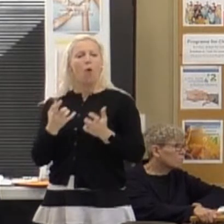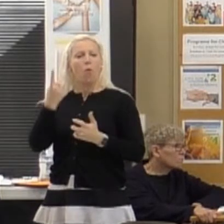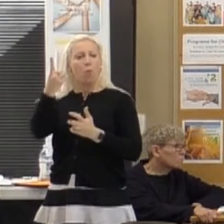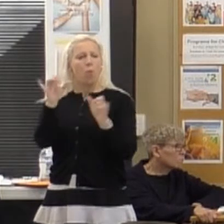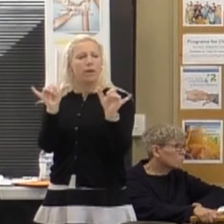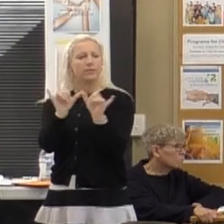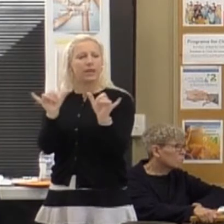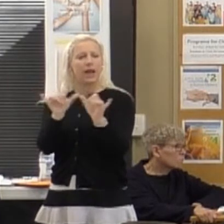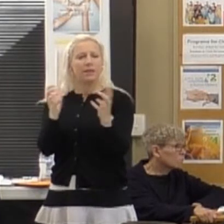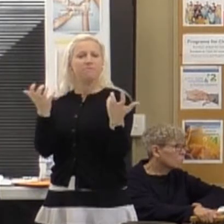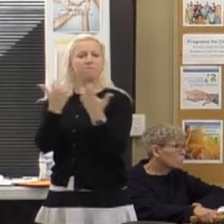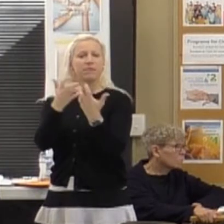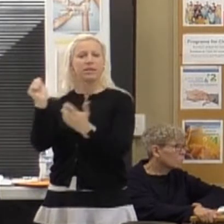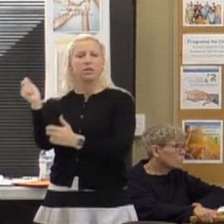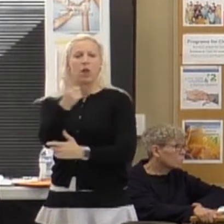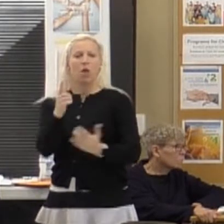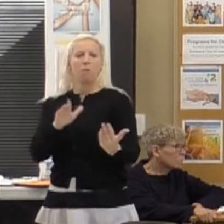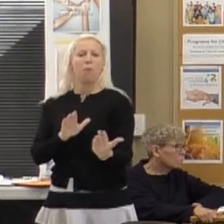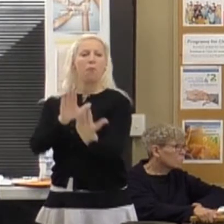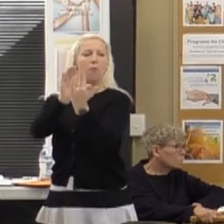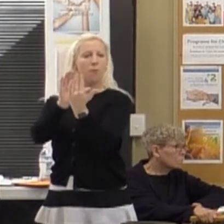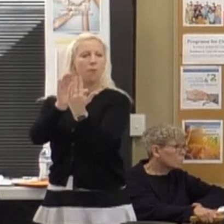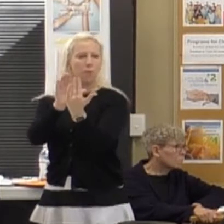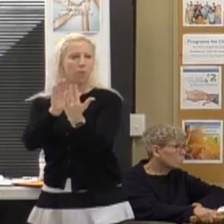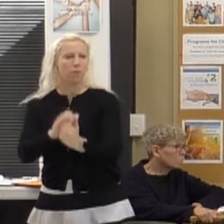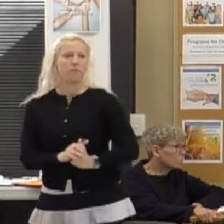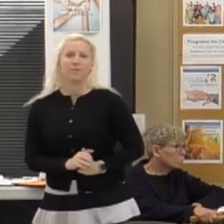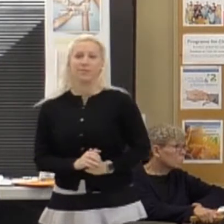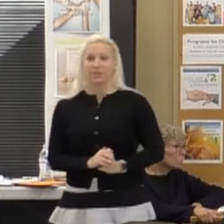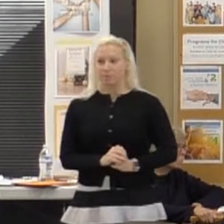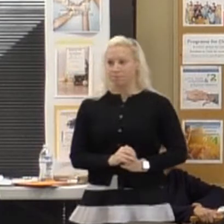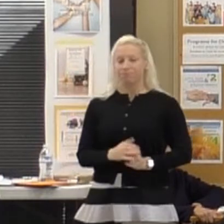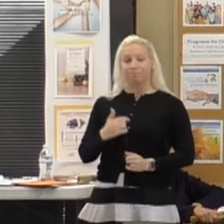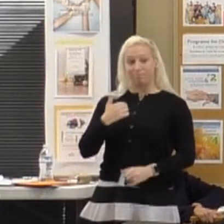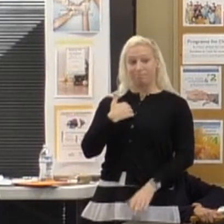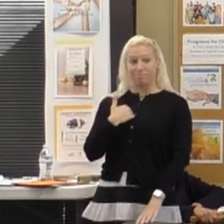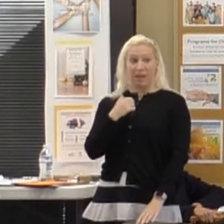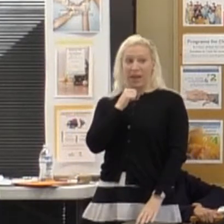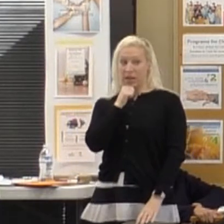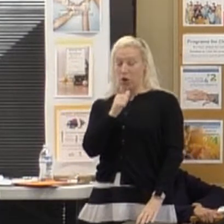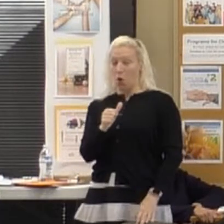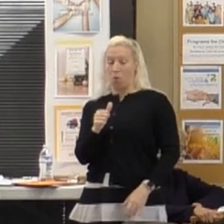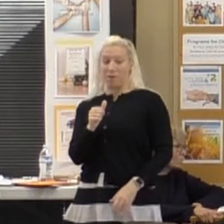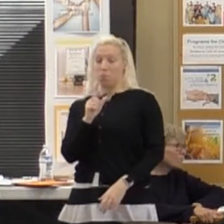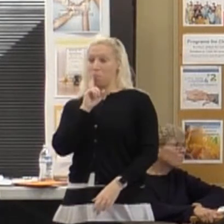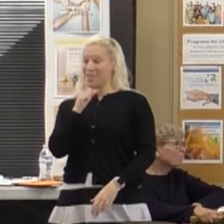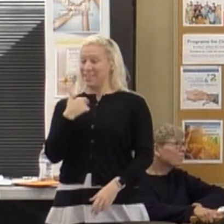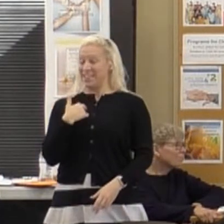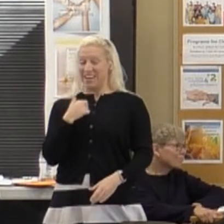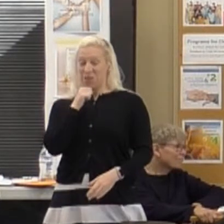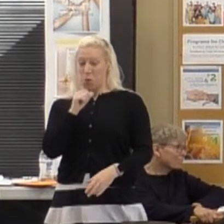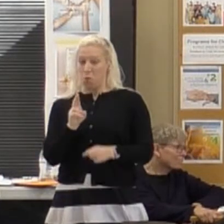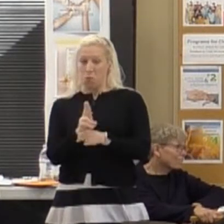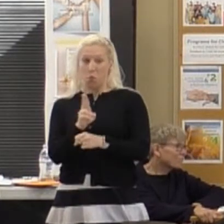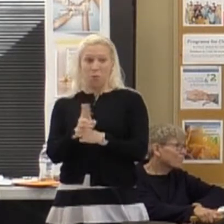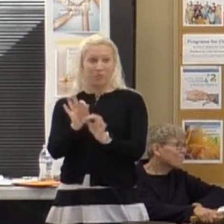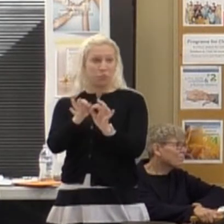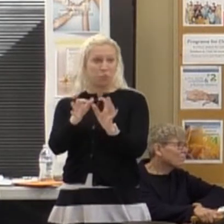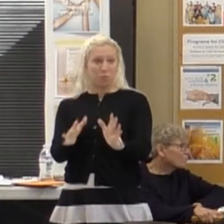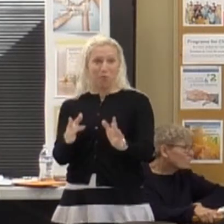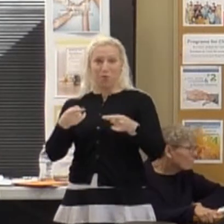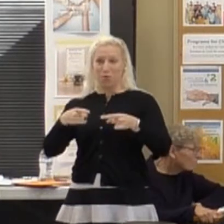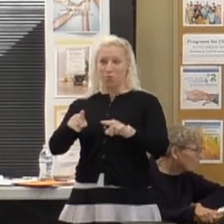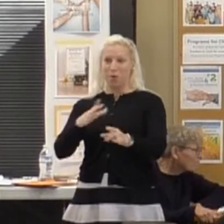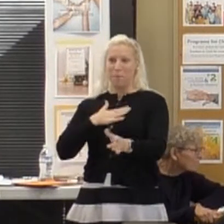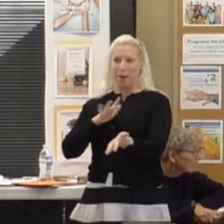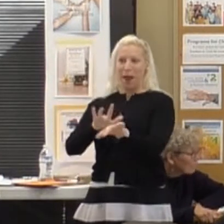Another barrier that medical professionals often face and deaf individuals going to those professionals is that they think